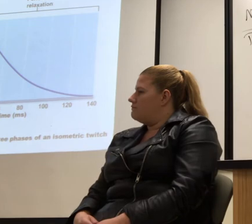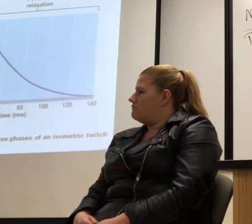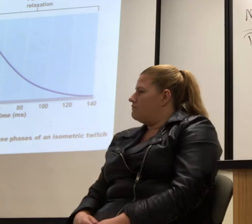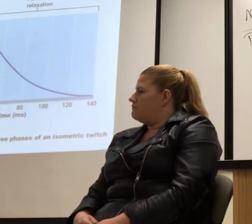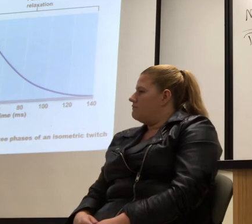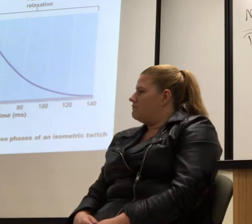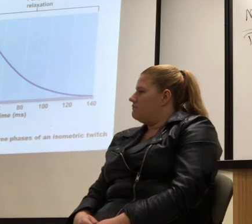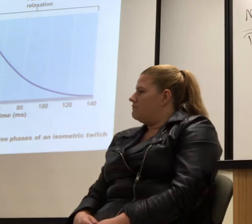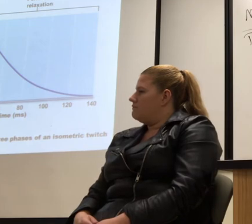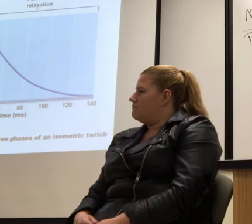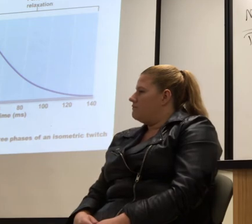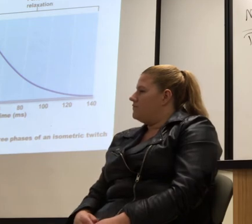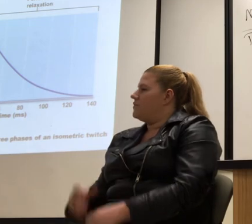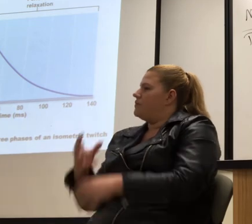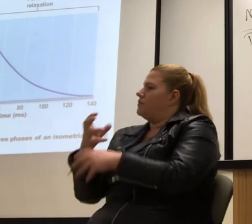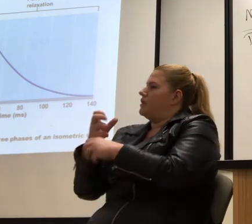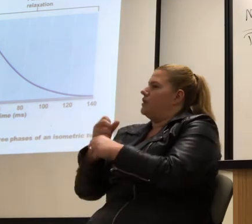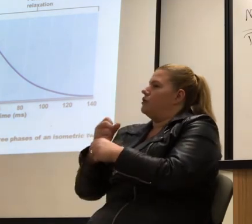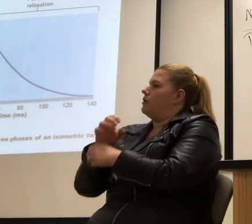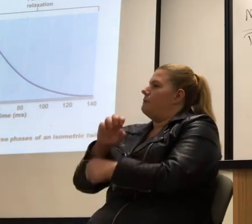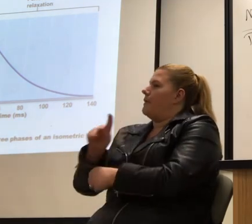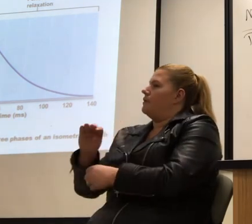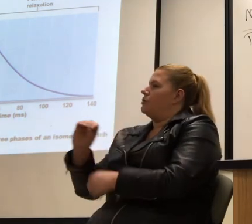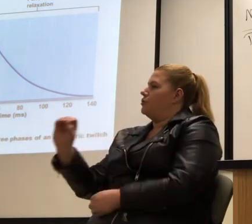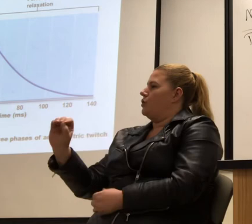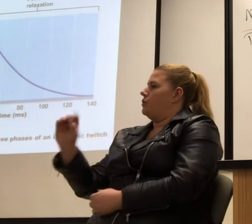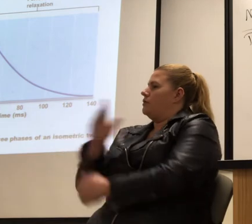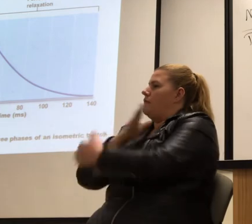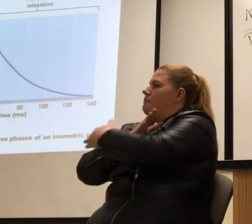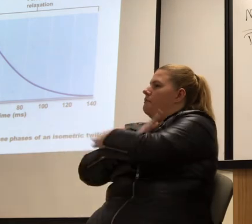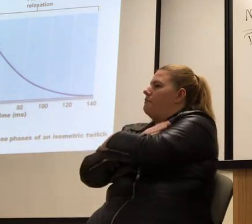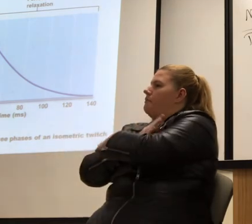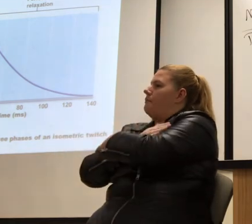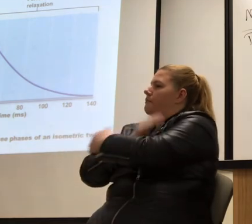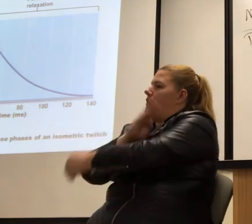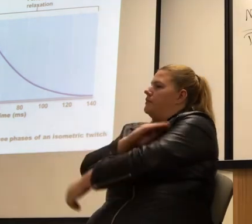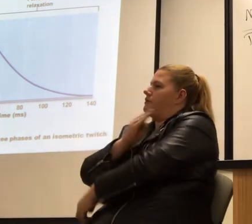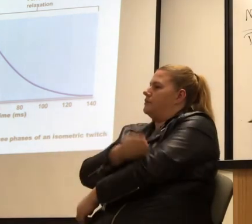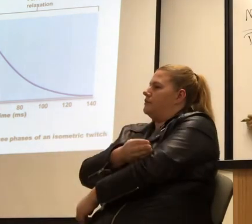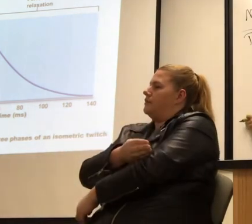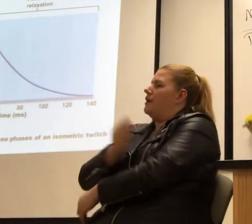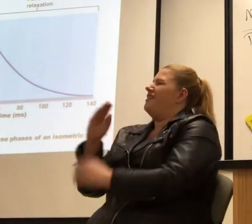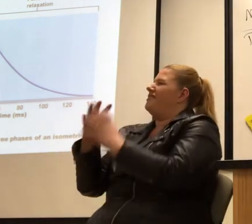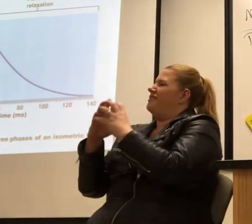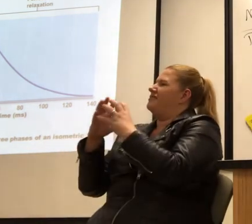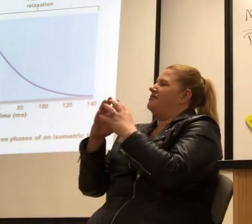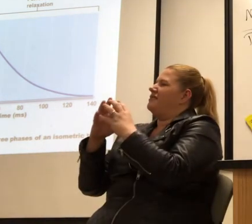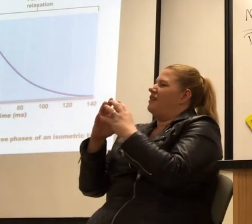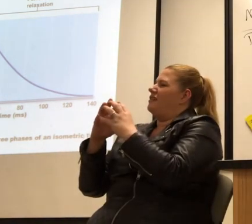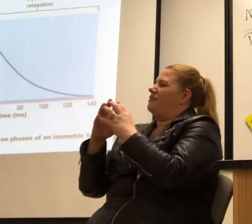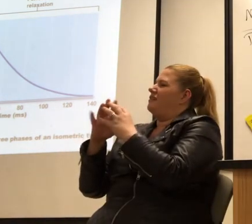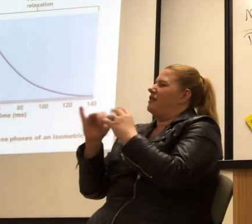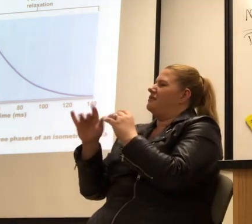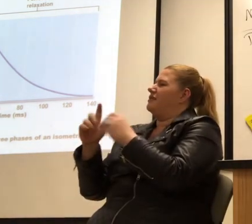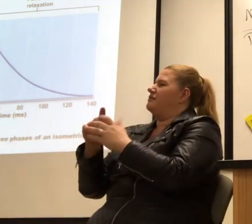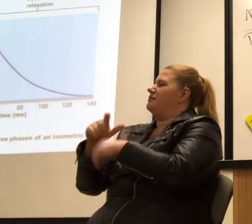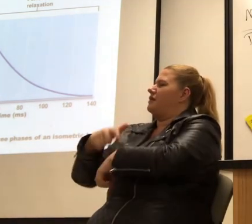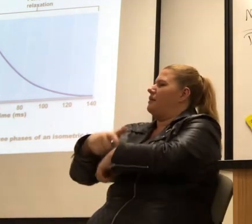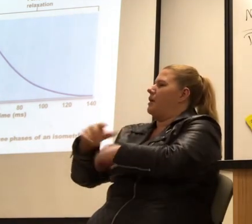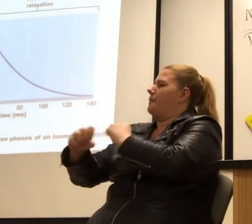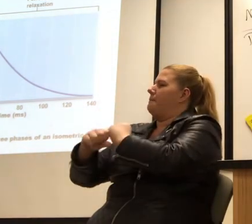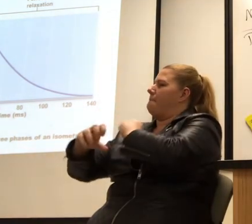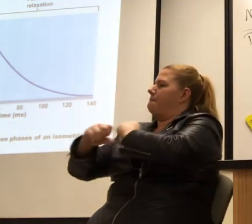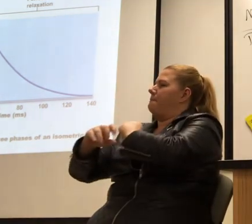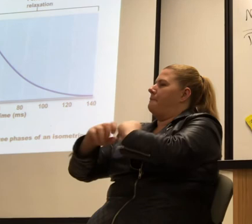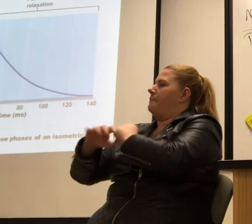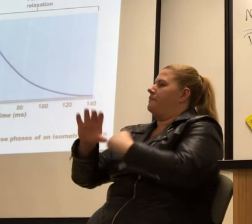Tension returns to zero, the muscle is in a state of relaxation. So in the cell, this is the time where you're pumping the